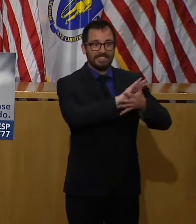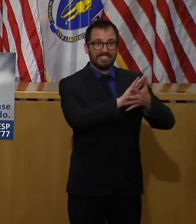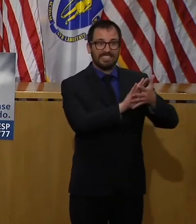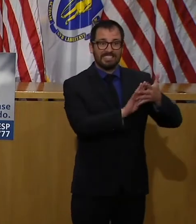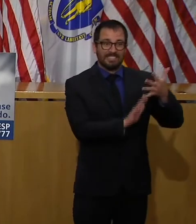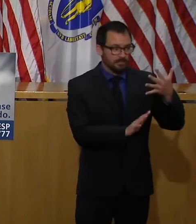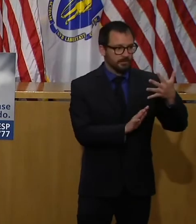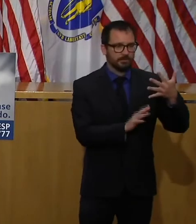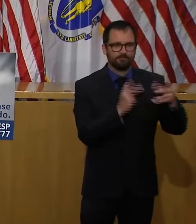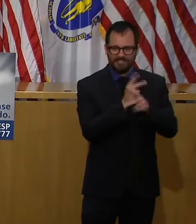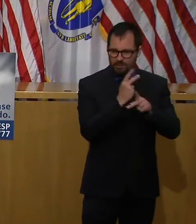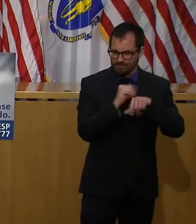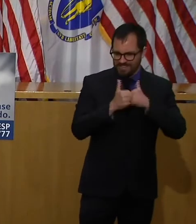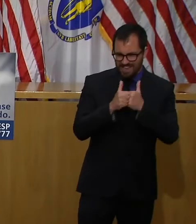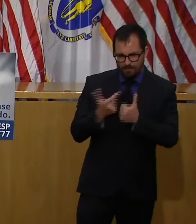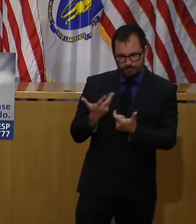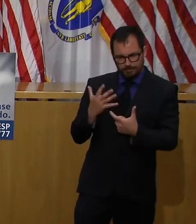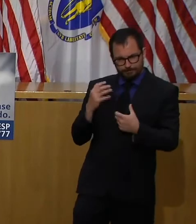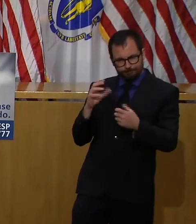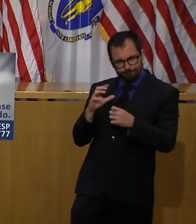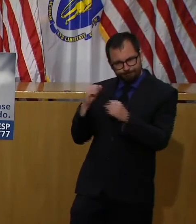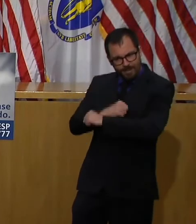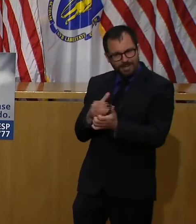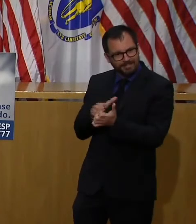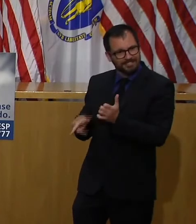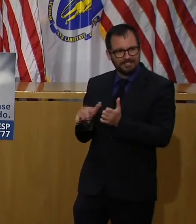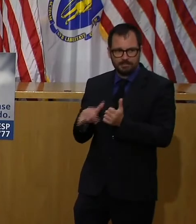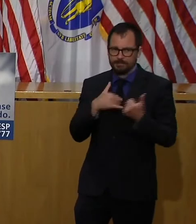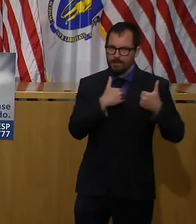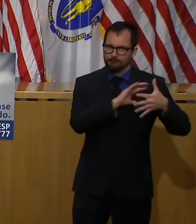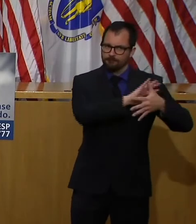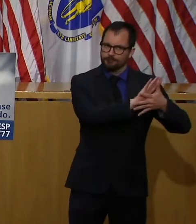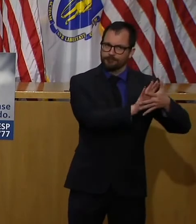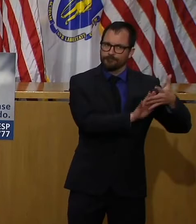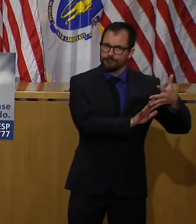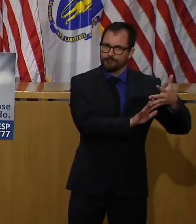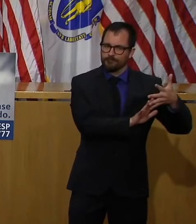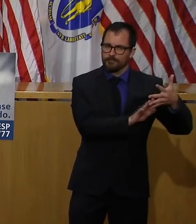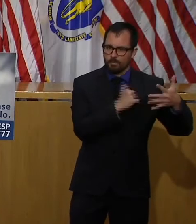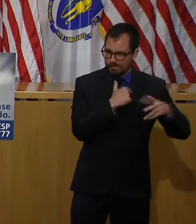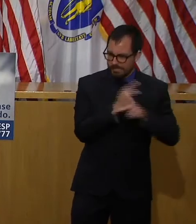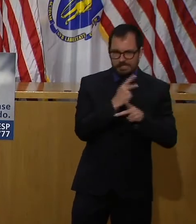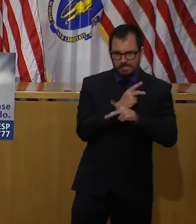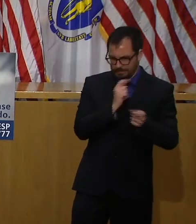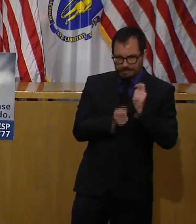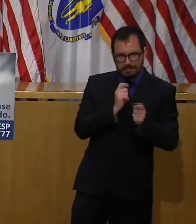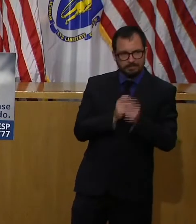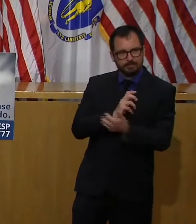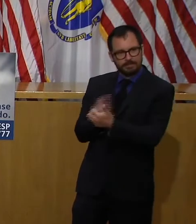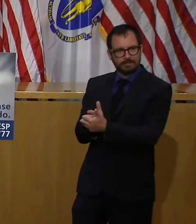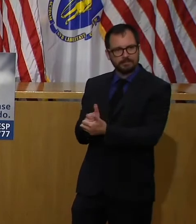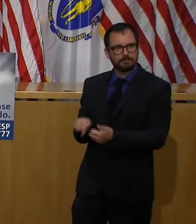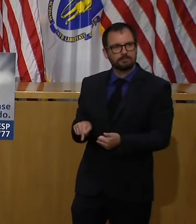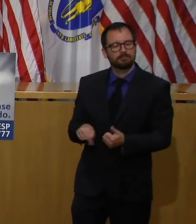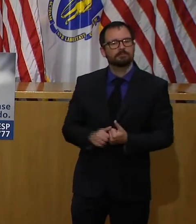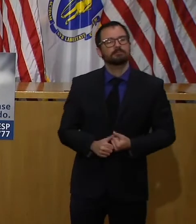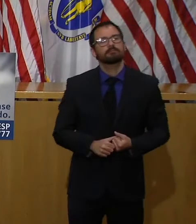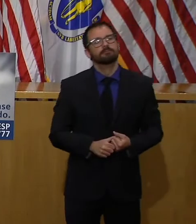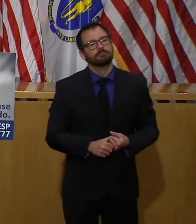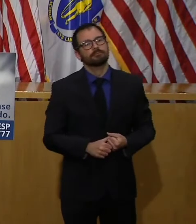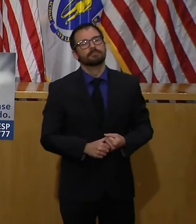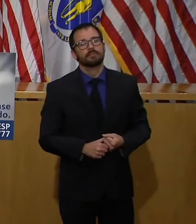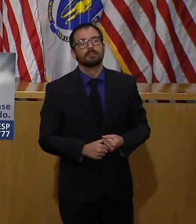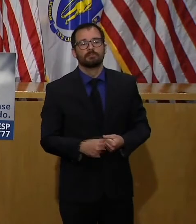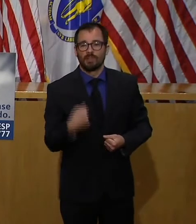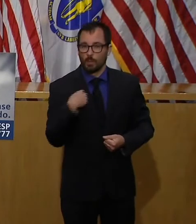vaccine, contact tracing and the investigation of cases is how we interrupt chains of infection and